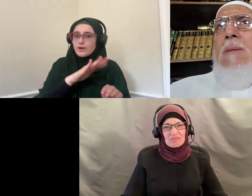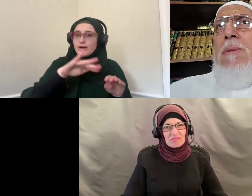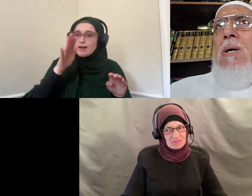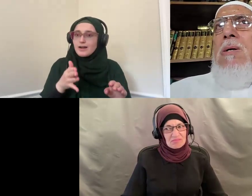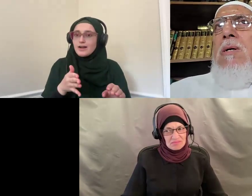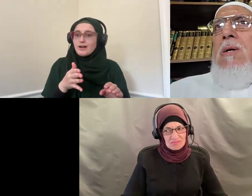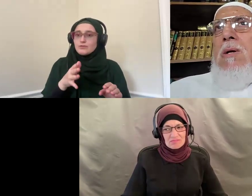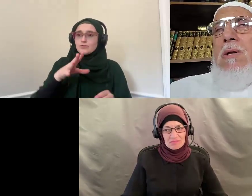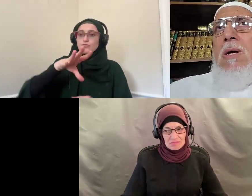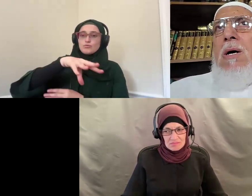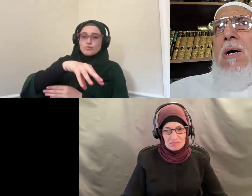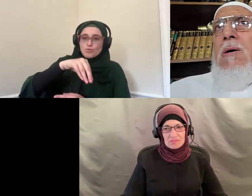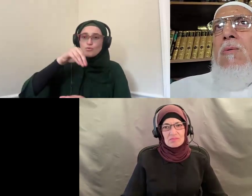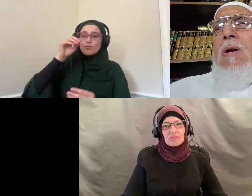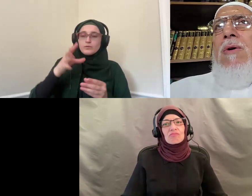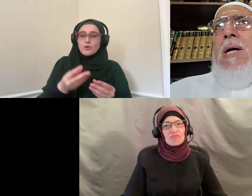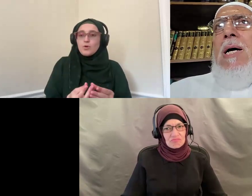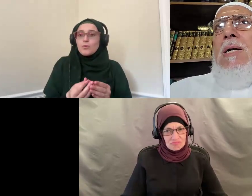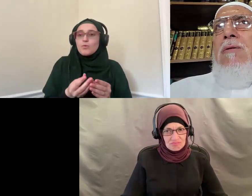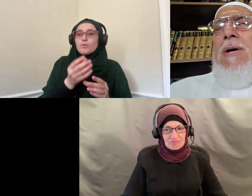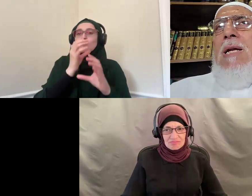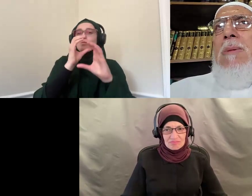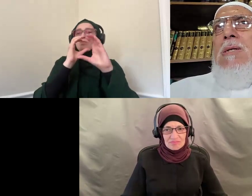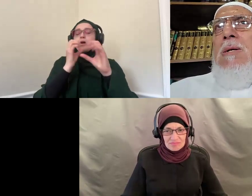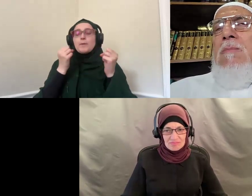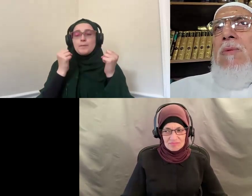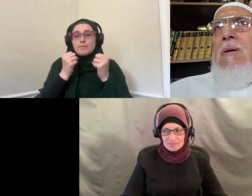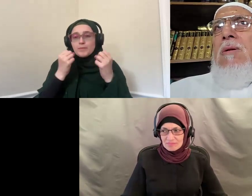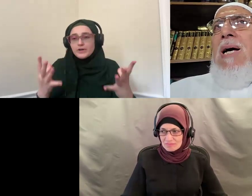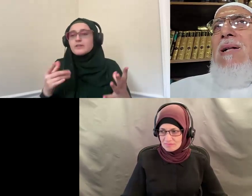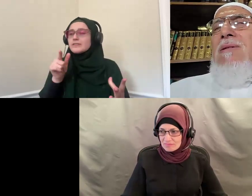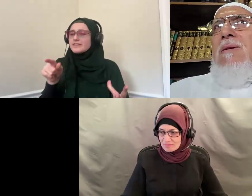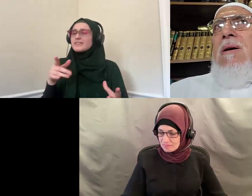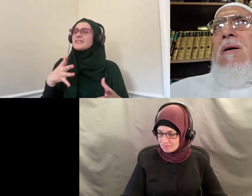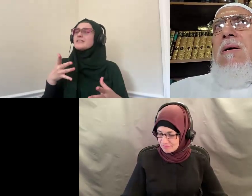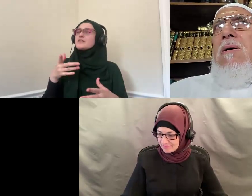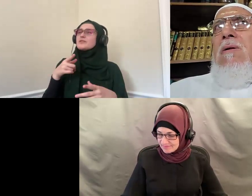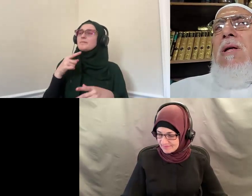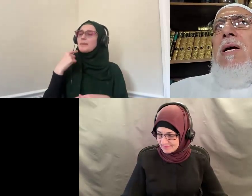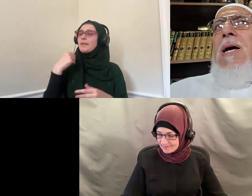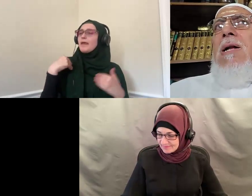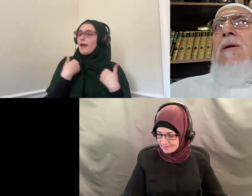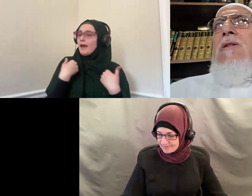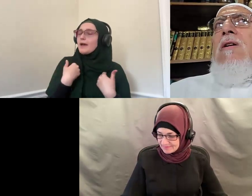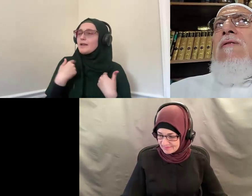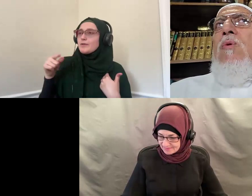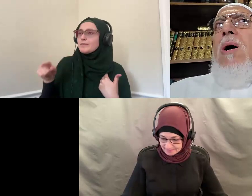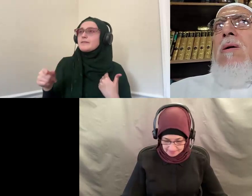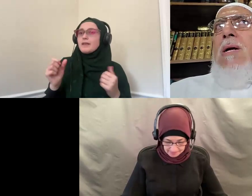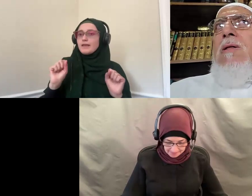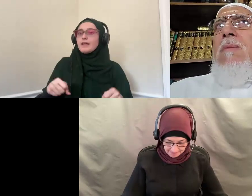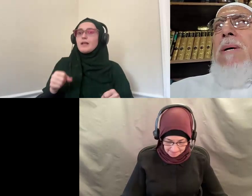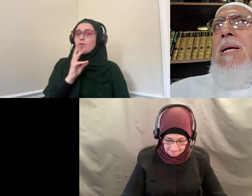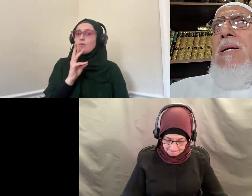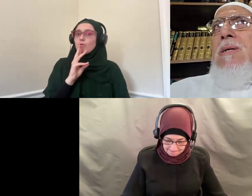one time because they are one of a kind of animals that they can reserve